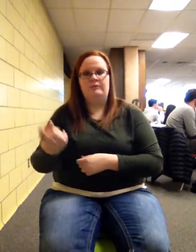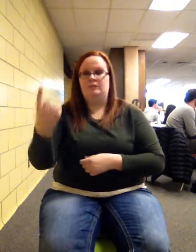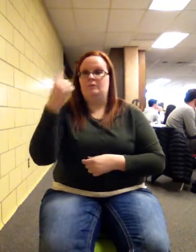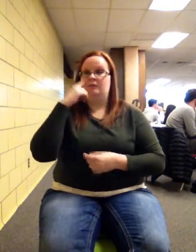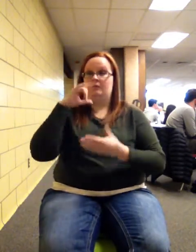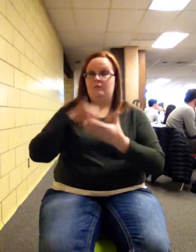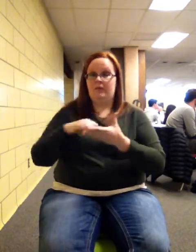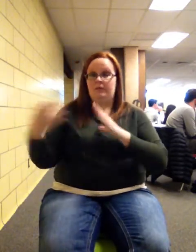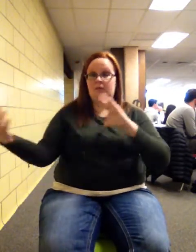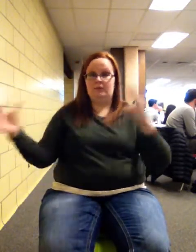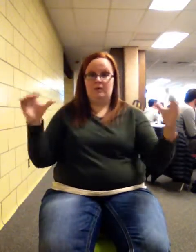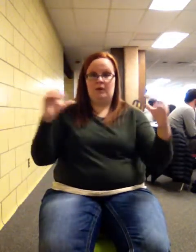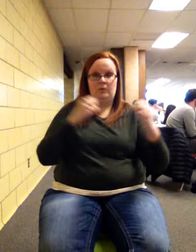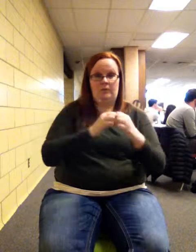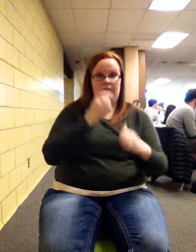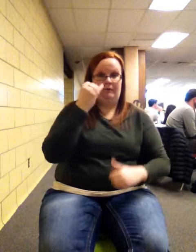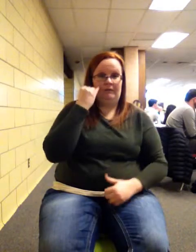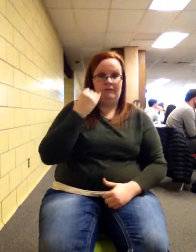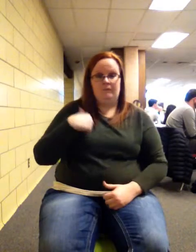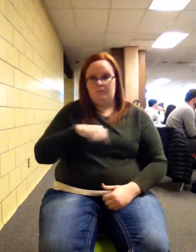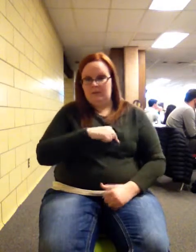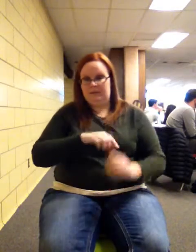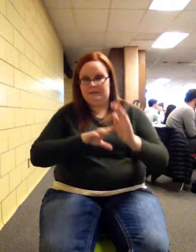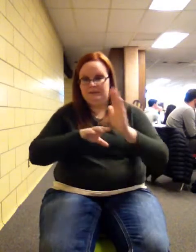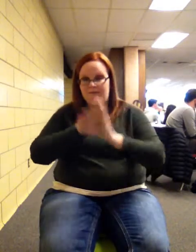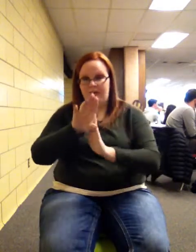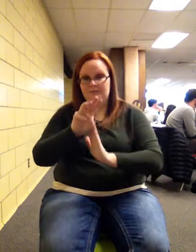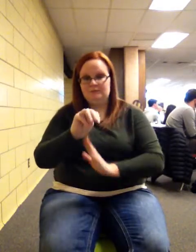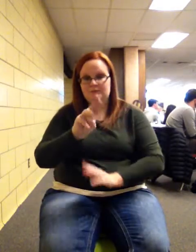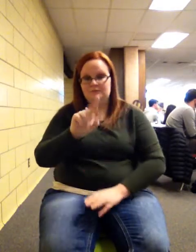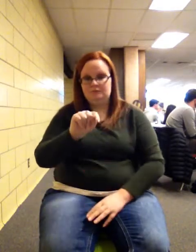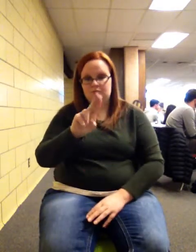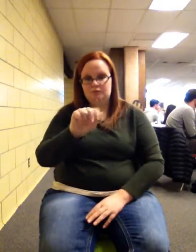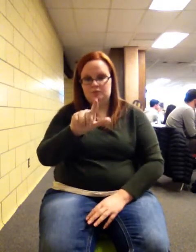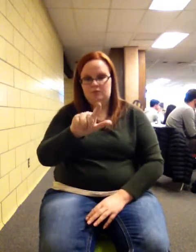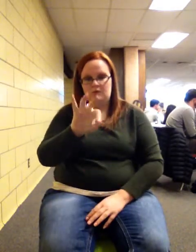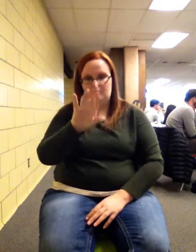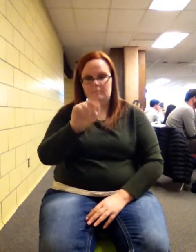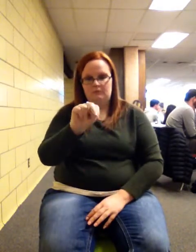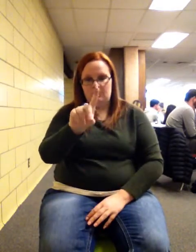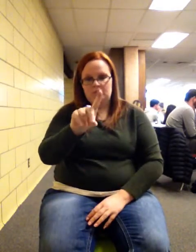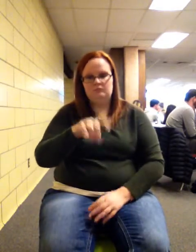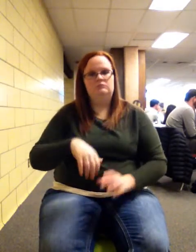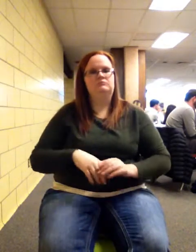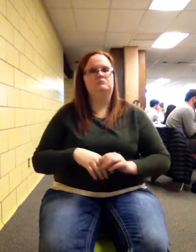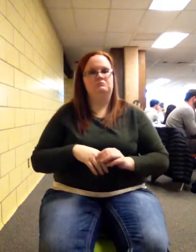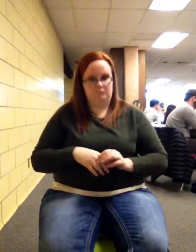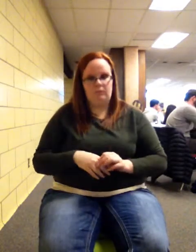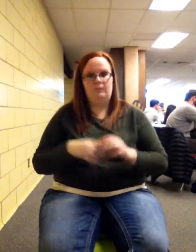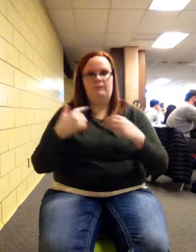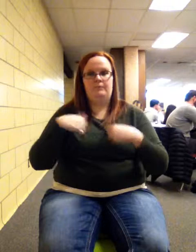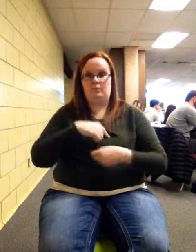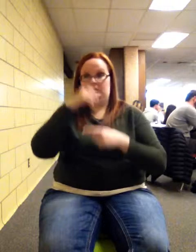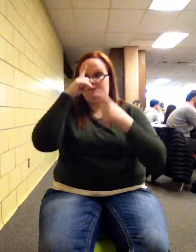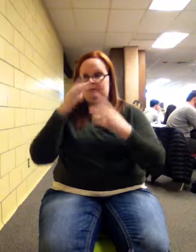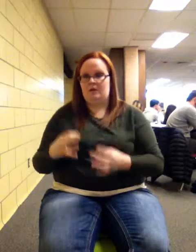if we developed a mutual fund. And let's pretend like we all decided we wanted to invest in company number one, and so all